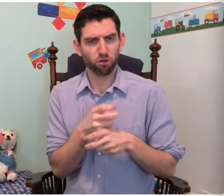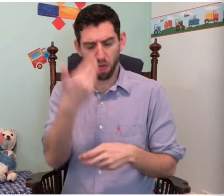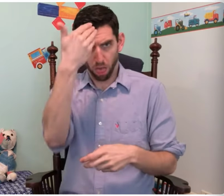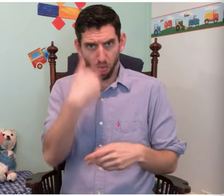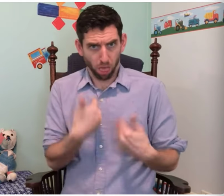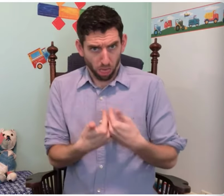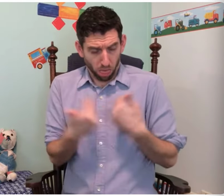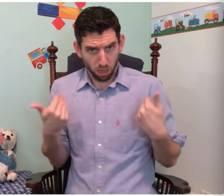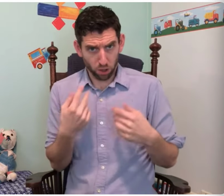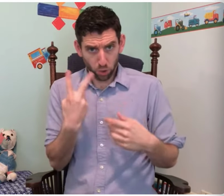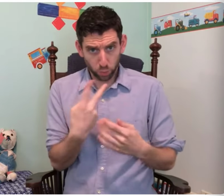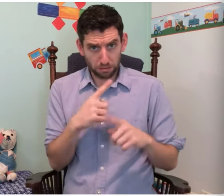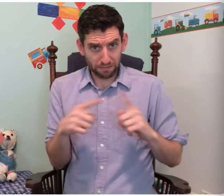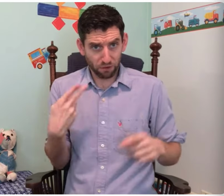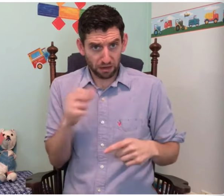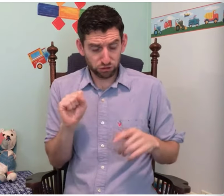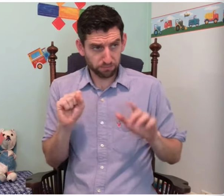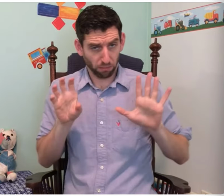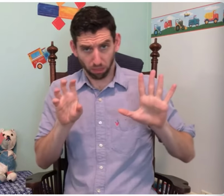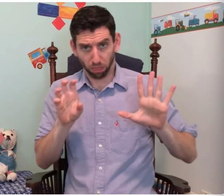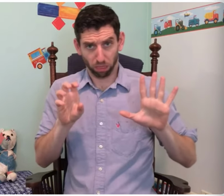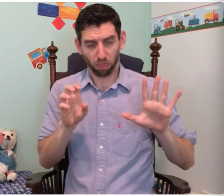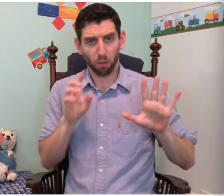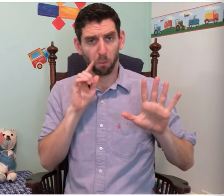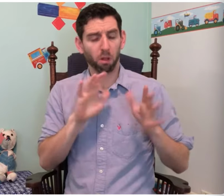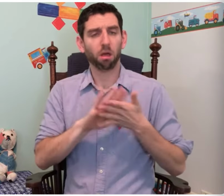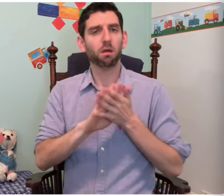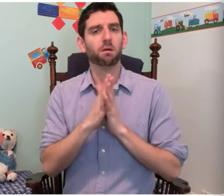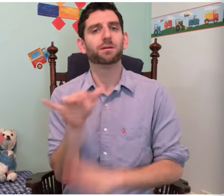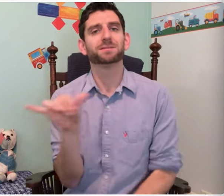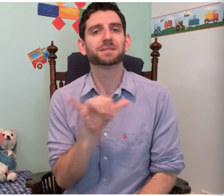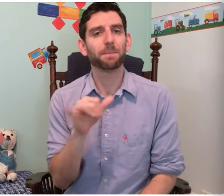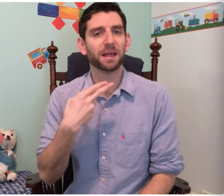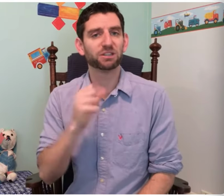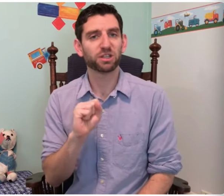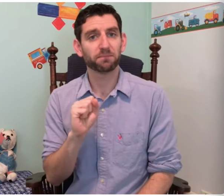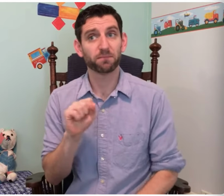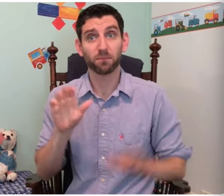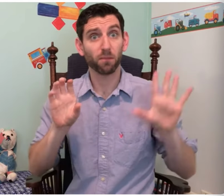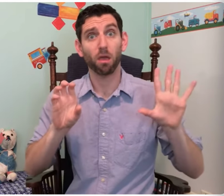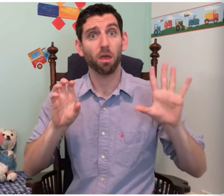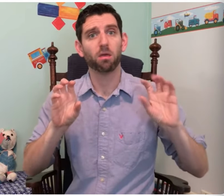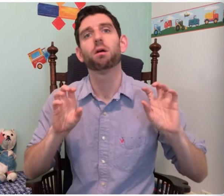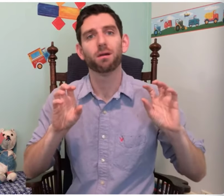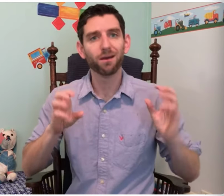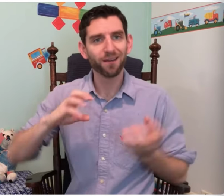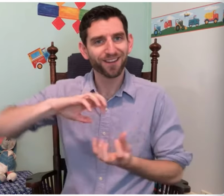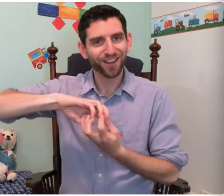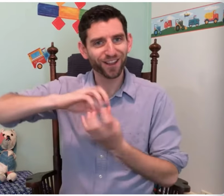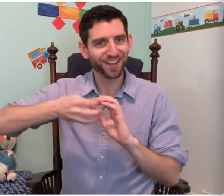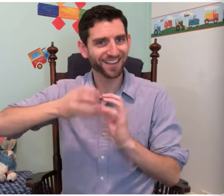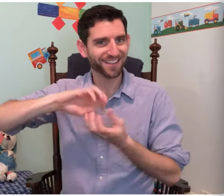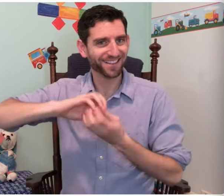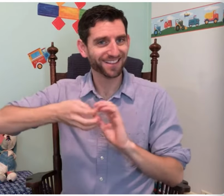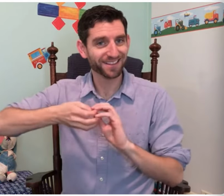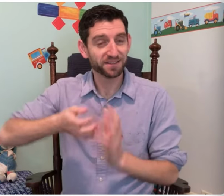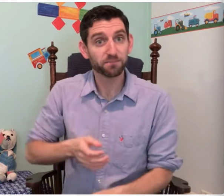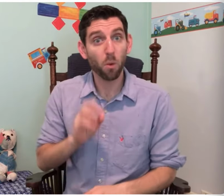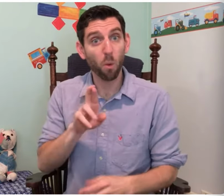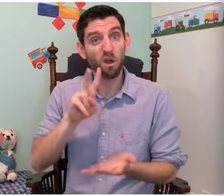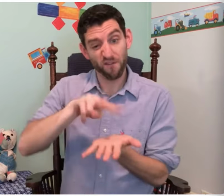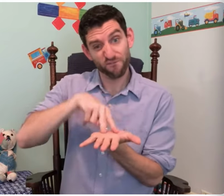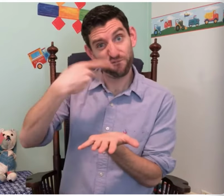Children might find that hard and they don't know how to separate 2 different hand shapes. So they will sign the same hand shape